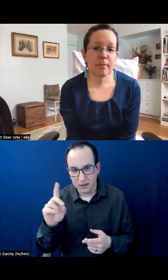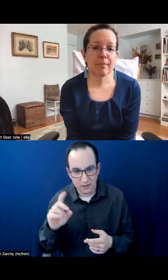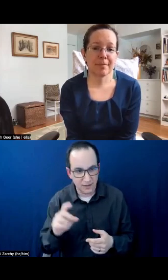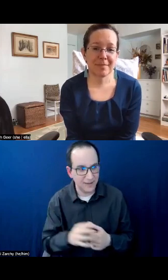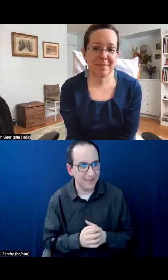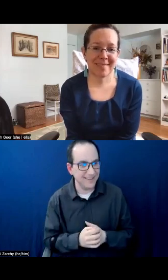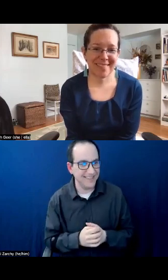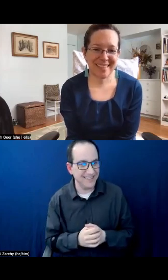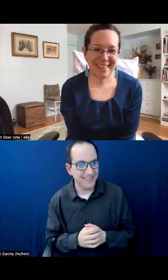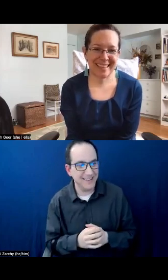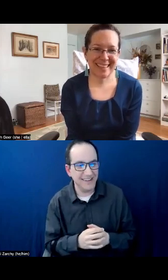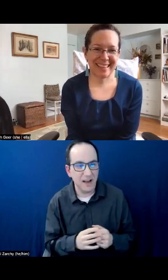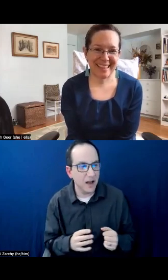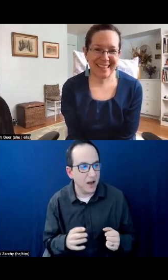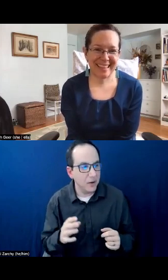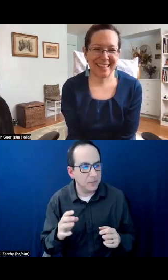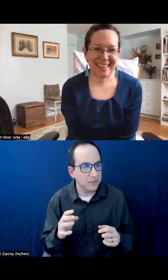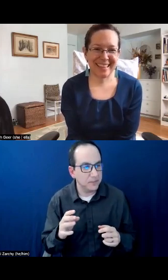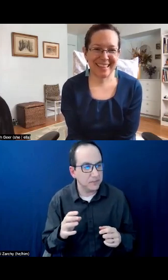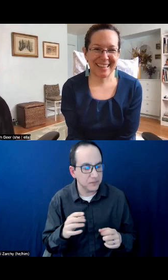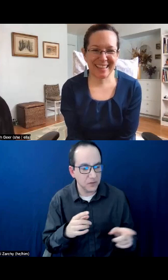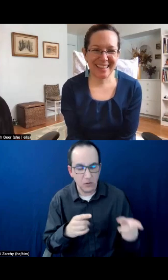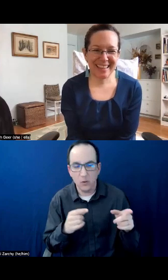Hands Land.